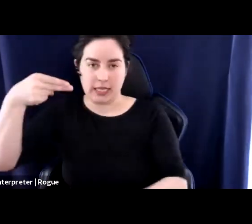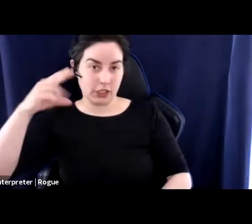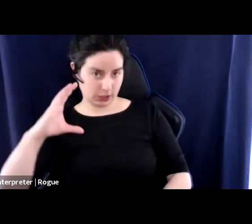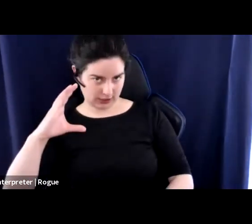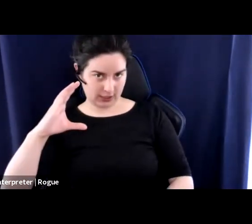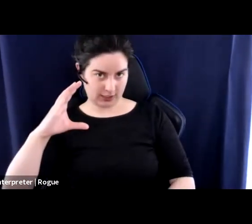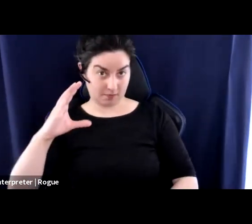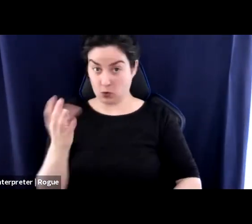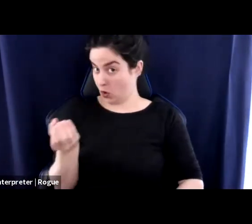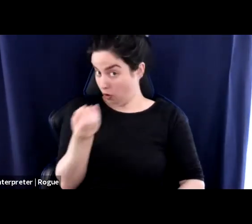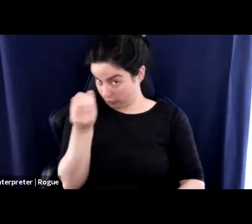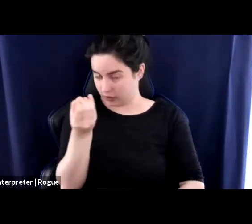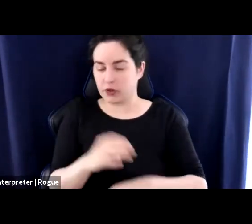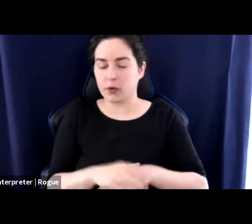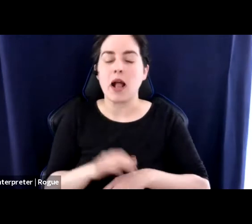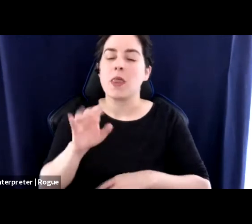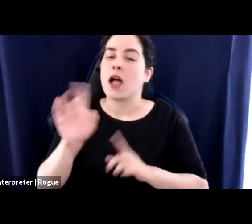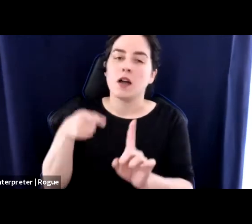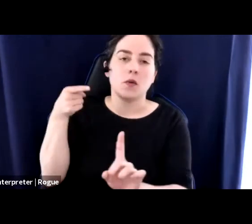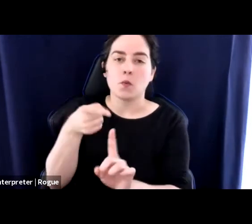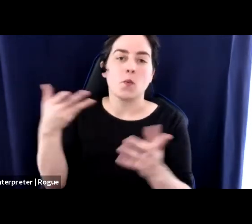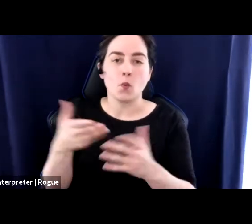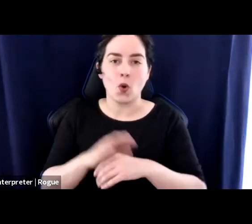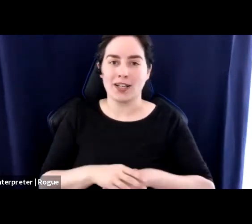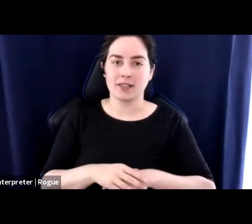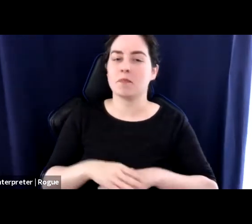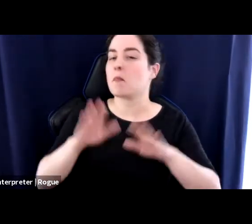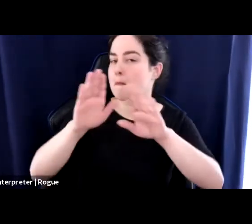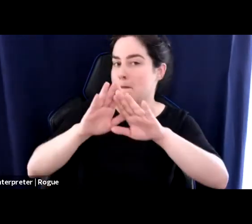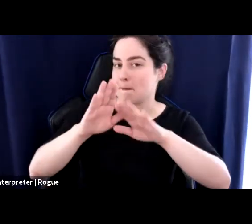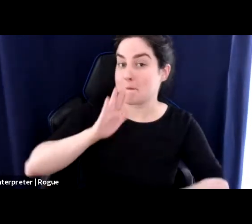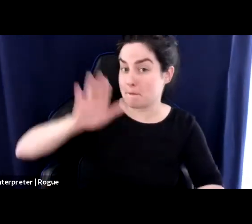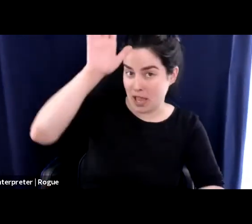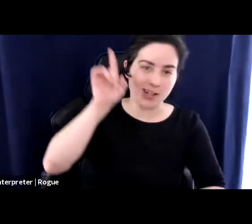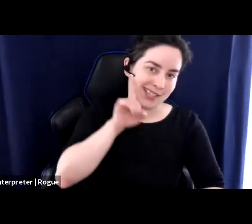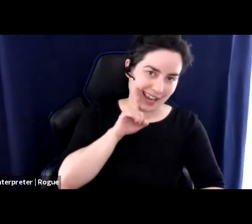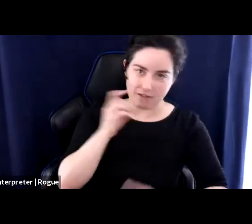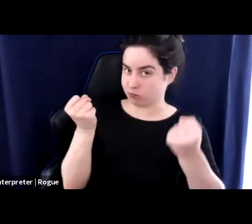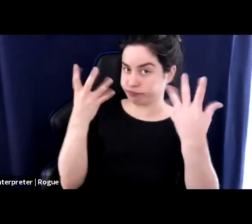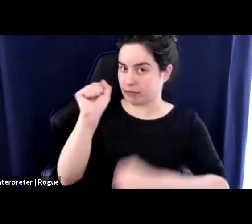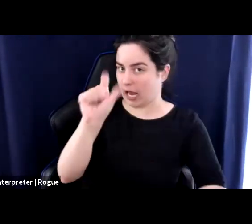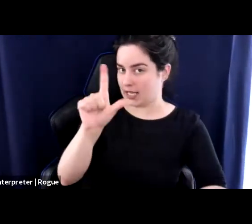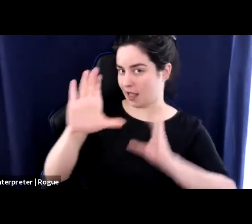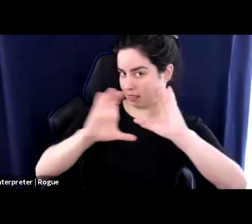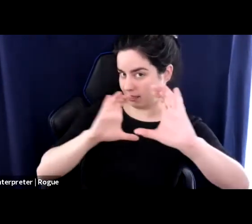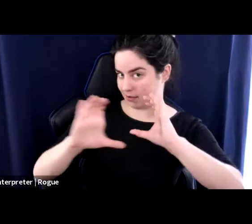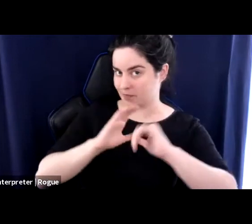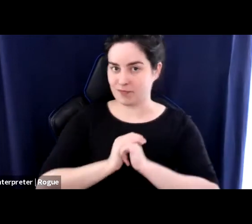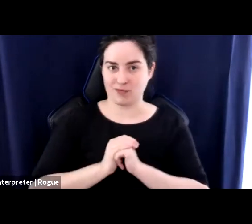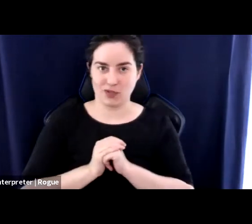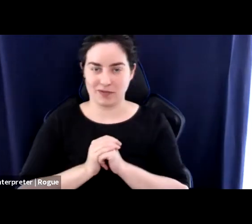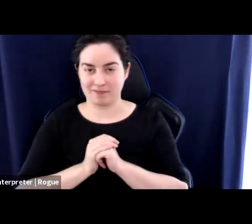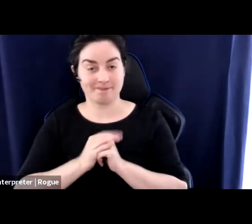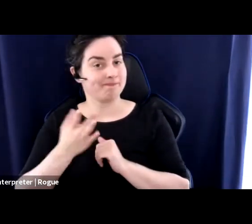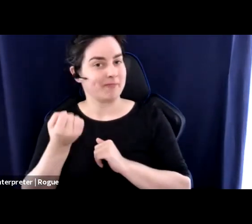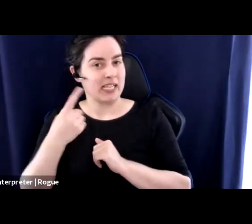a child protection case where both parents were deaf and communicated using American Sign Language. In this case, the